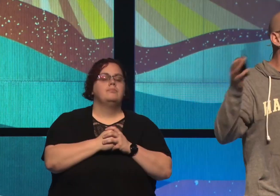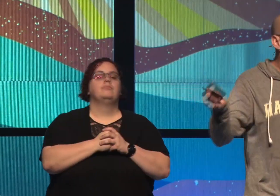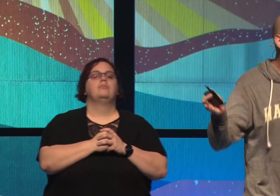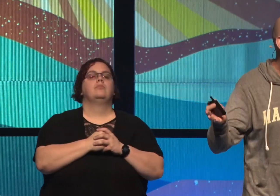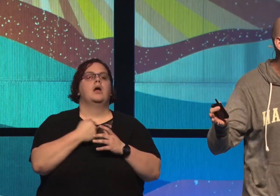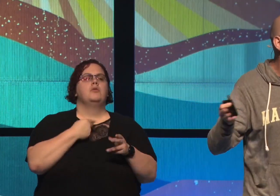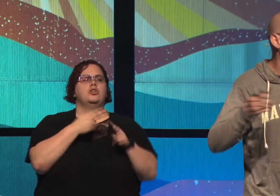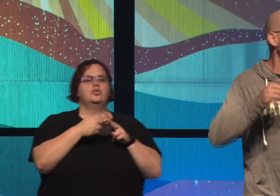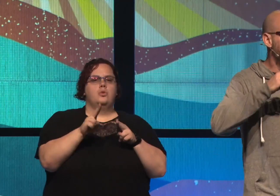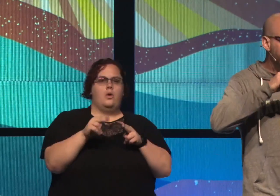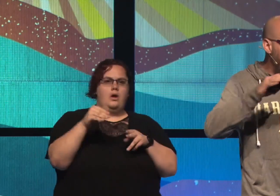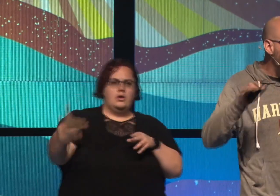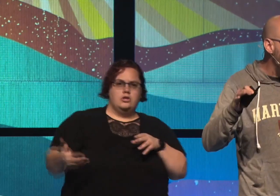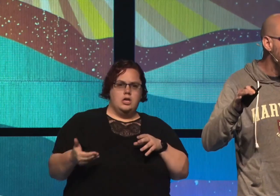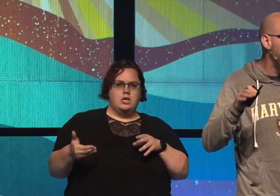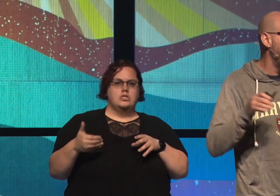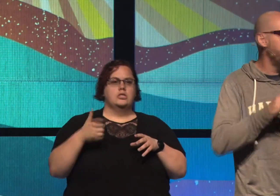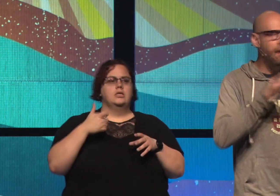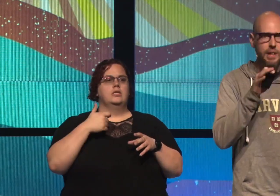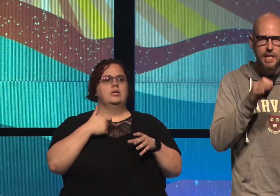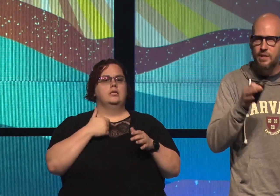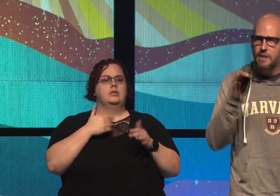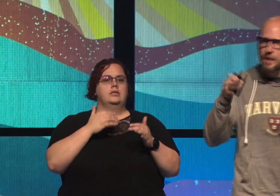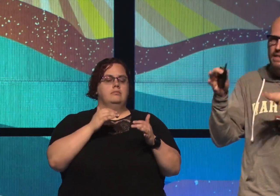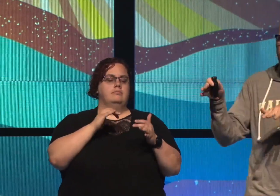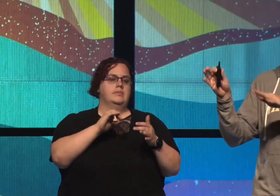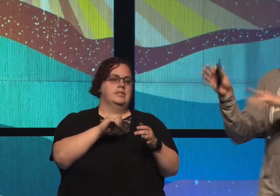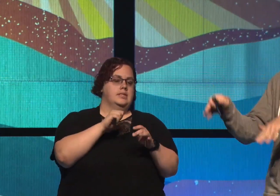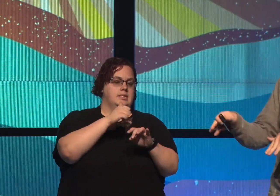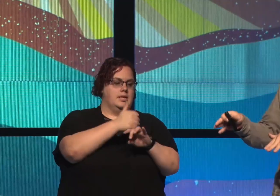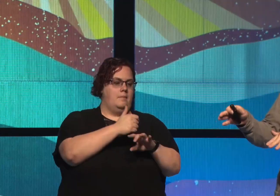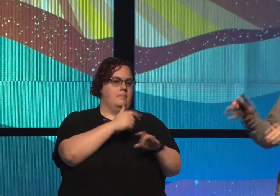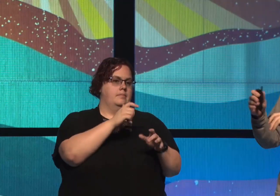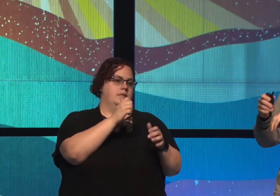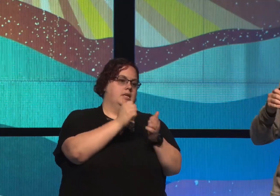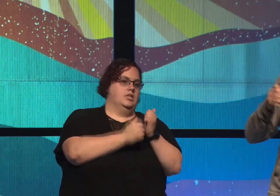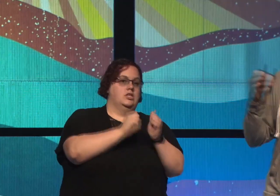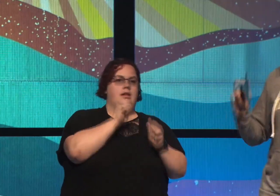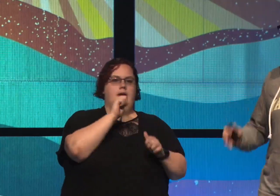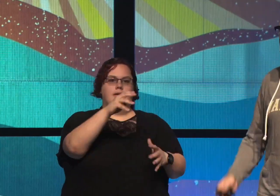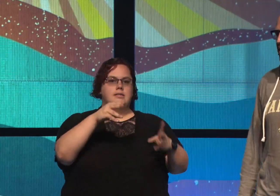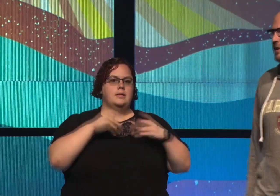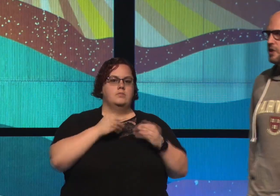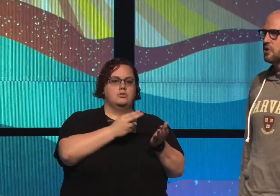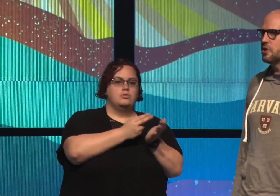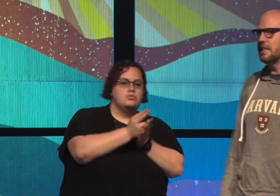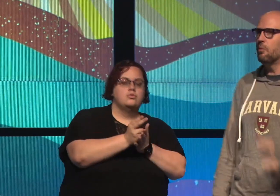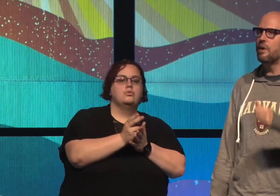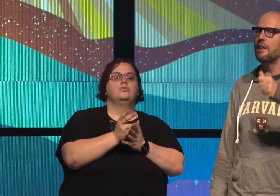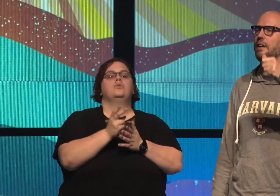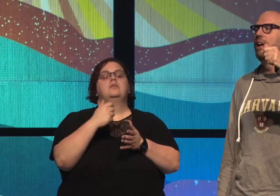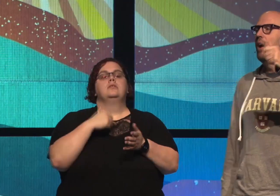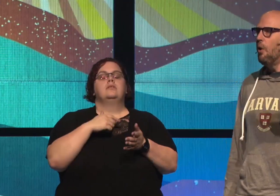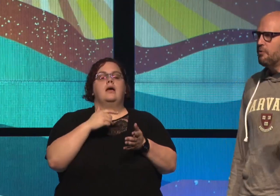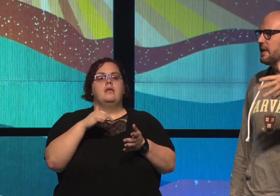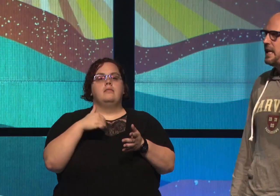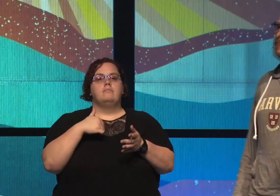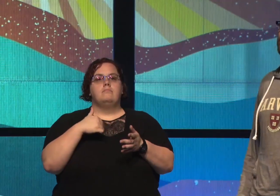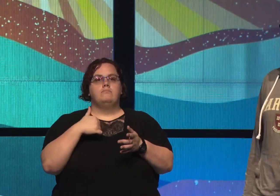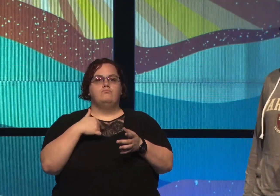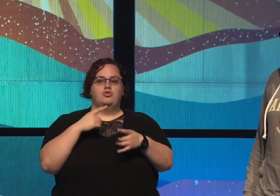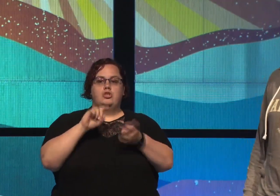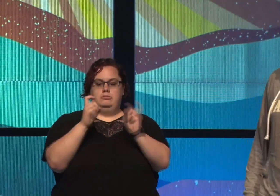do a short introduction, kind of level setting about each of the unacceptable truths that we're trying to tackle as a church. And then we're going to